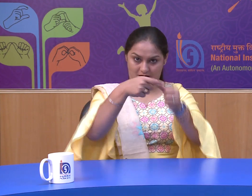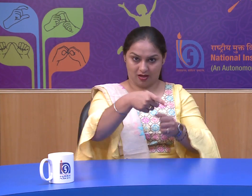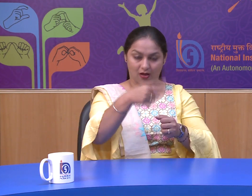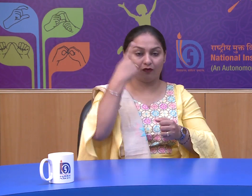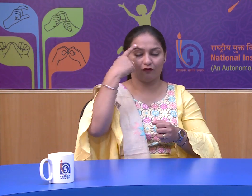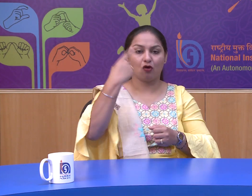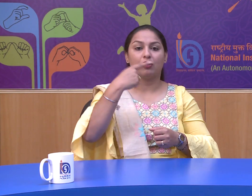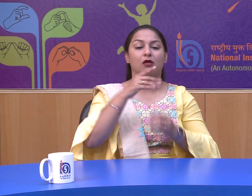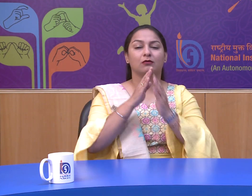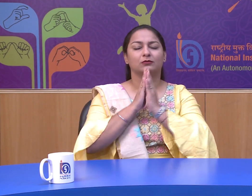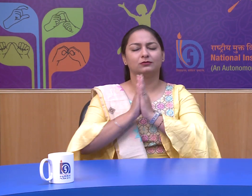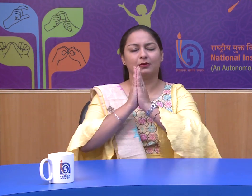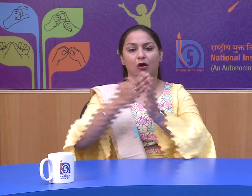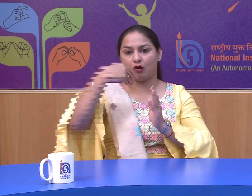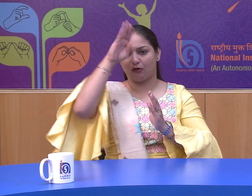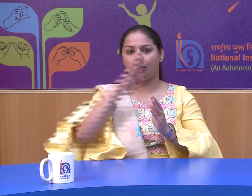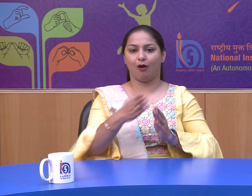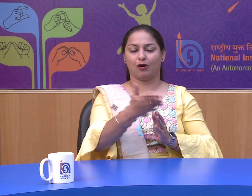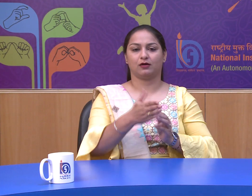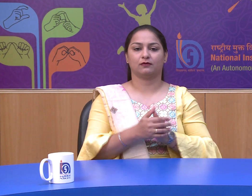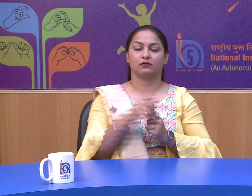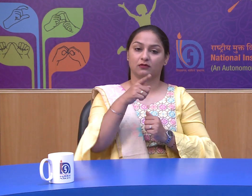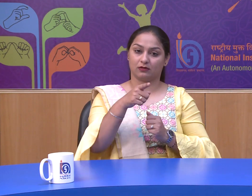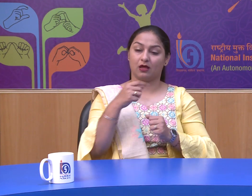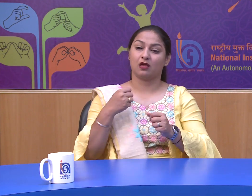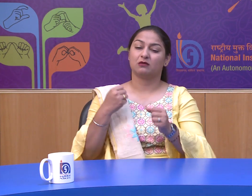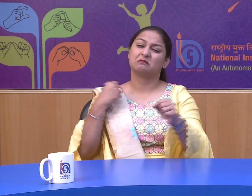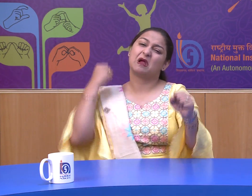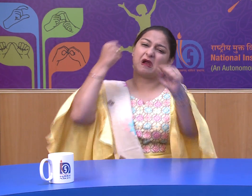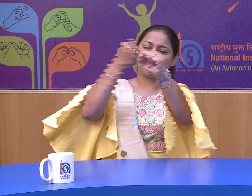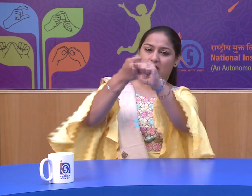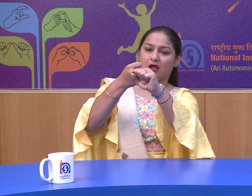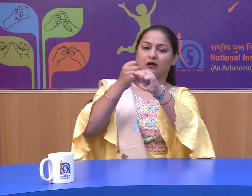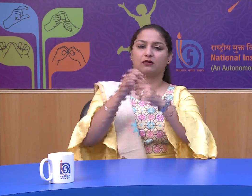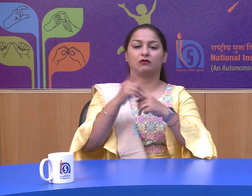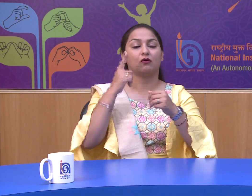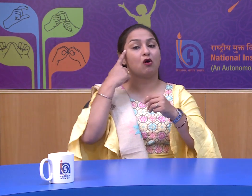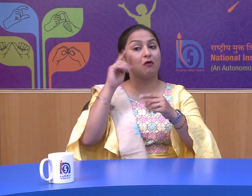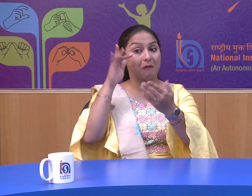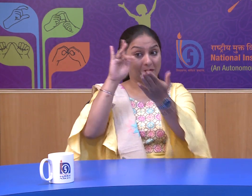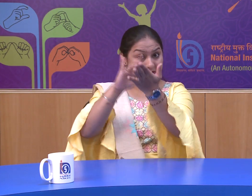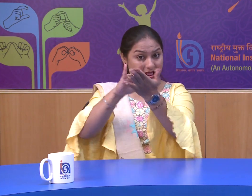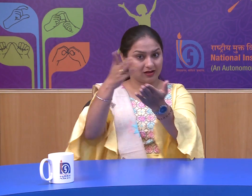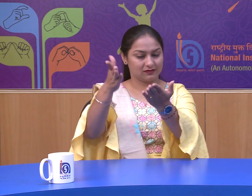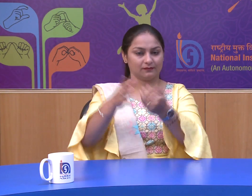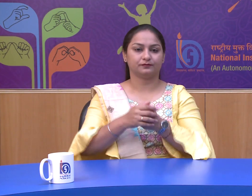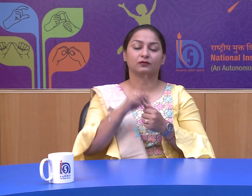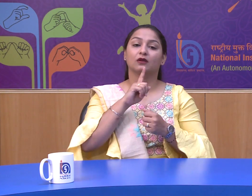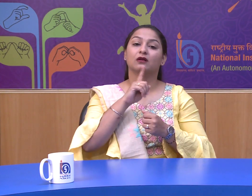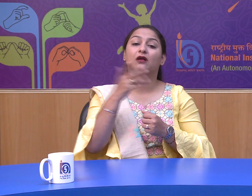war, and he attacked over a place called